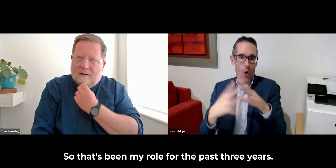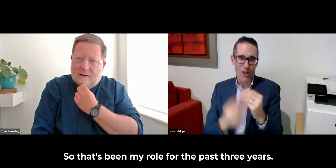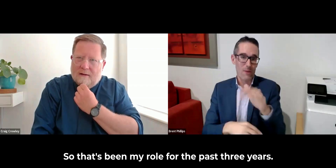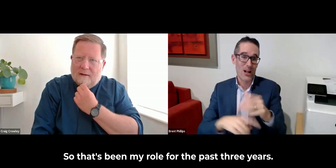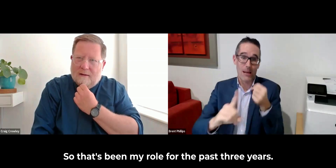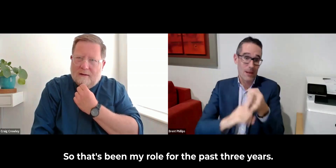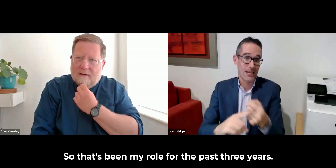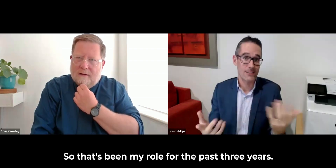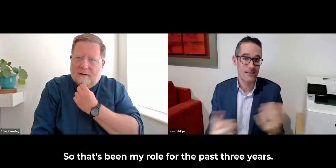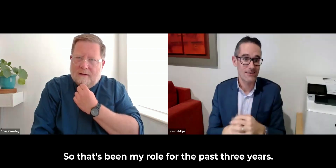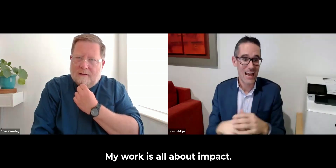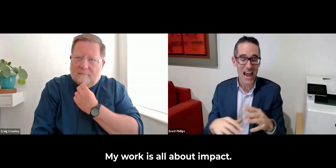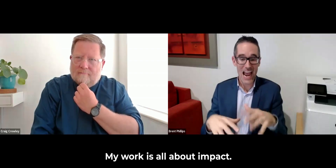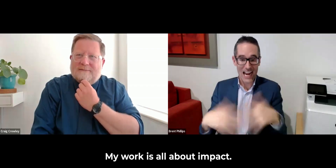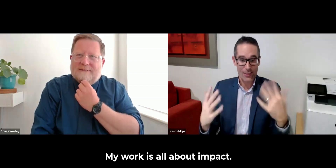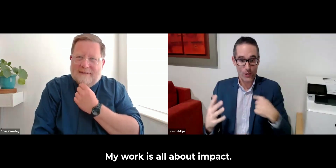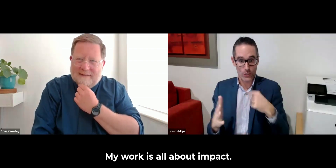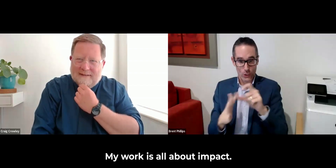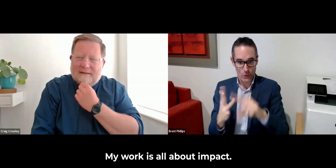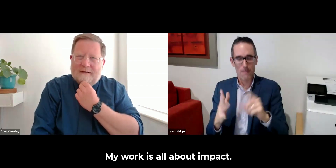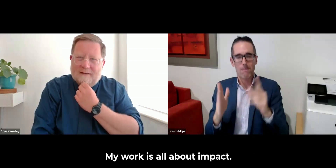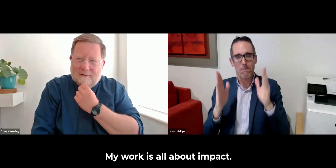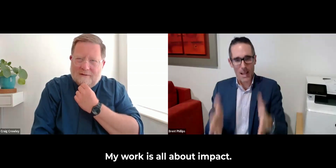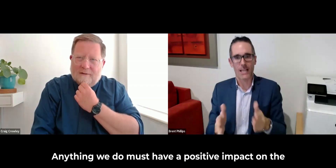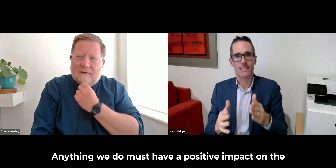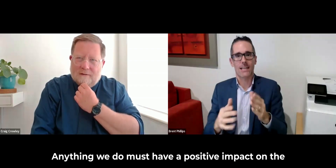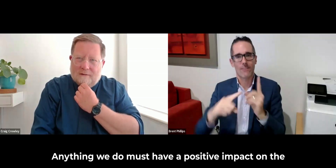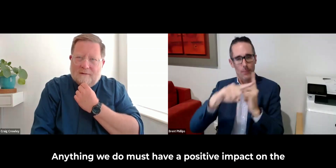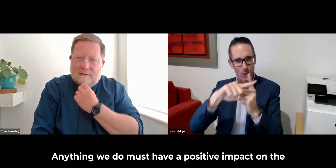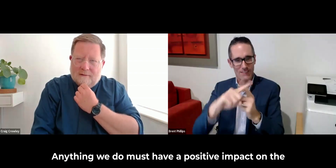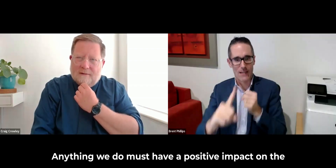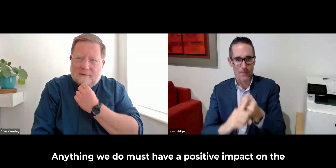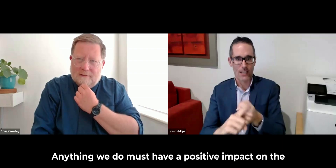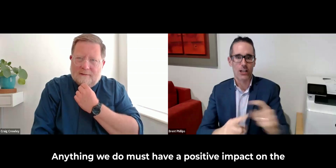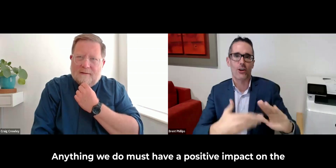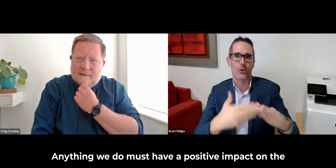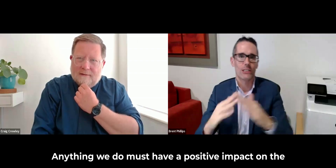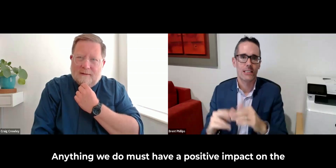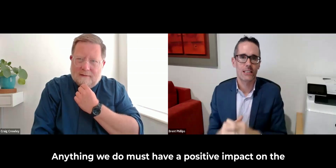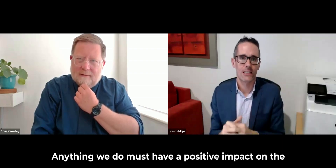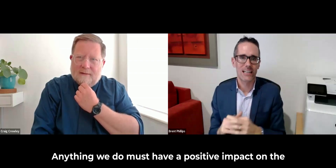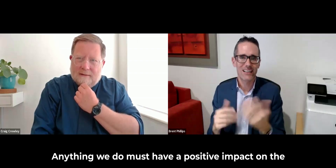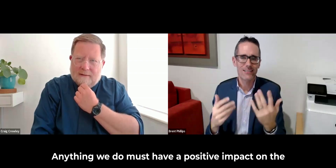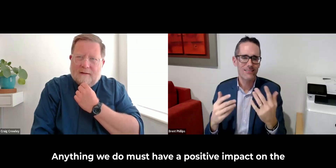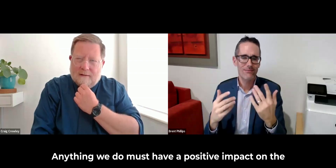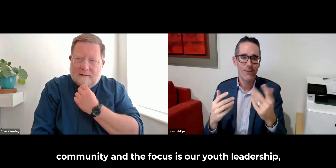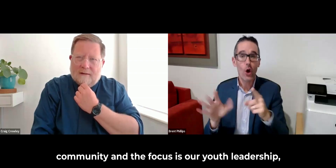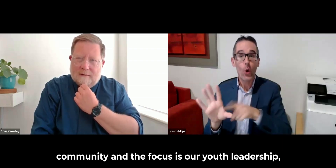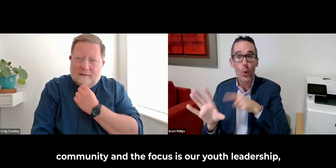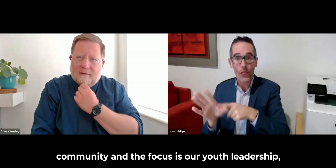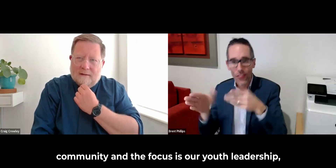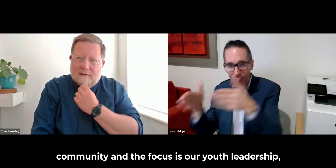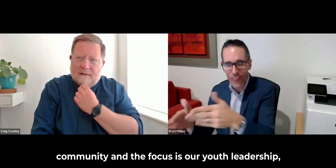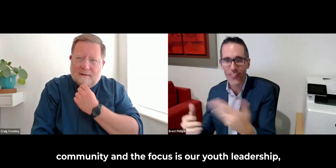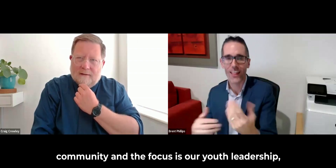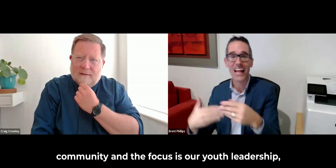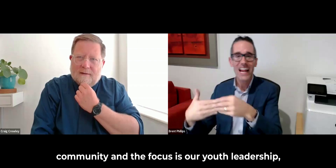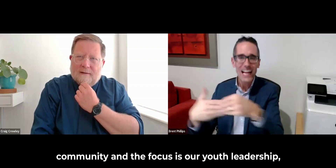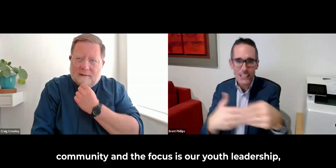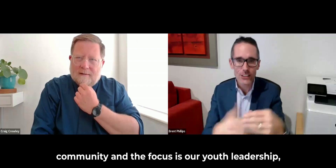past 3 years. My work is all about impact. Anything we do must have a positive impact on the community. And